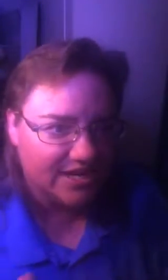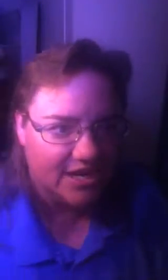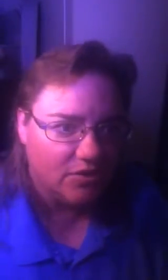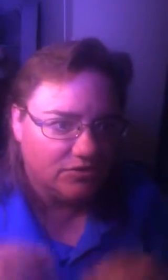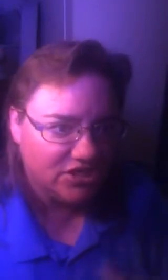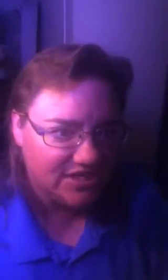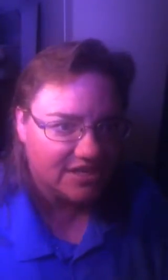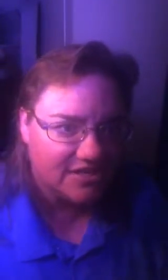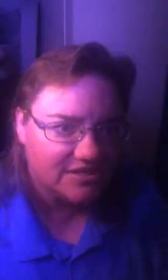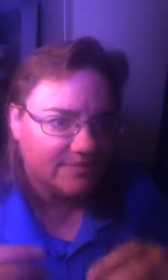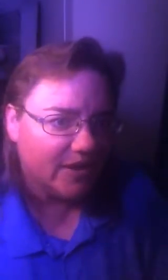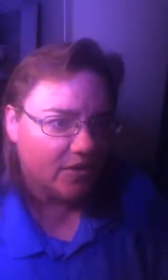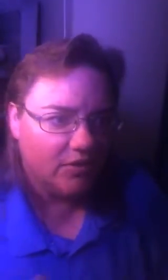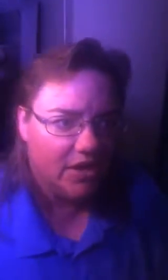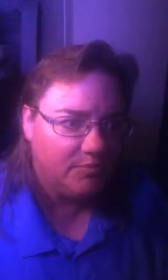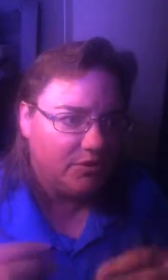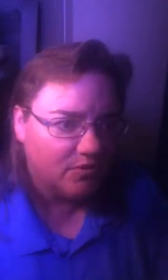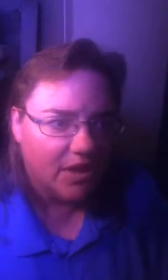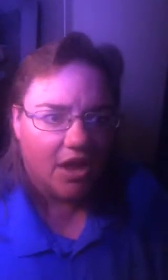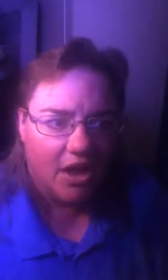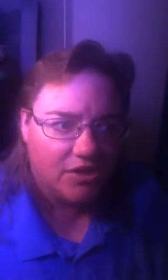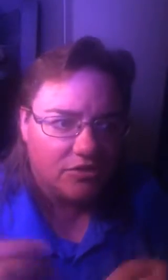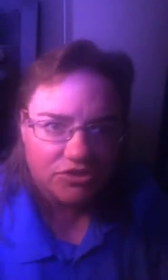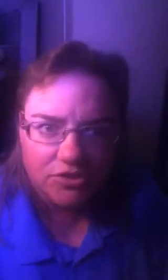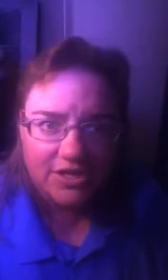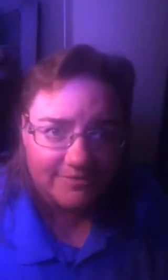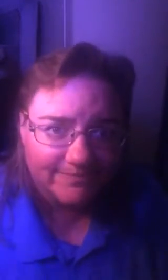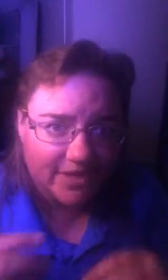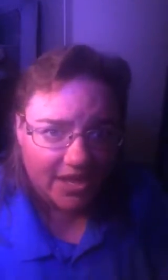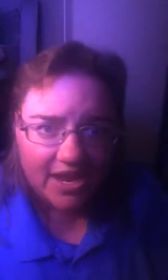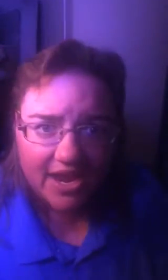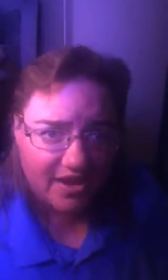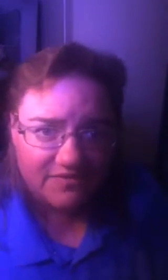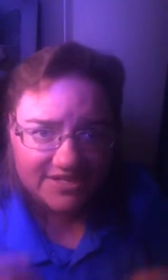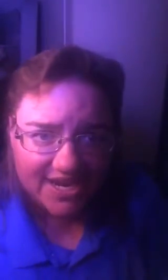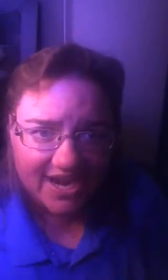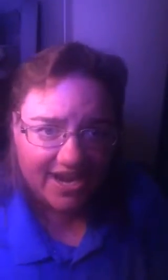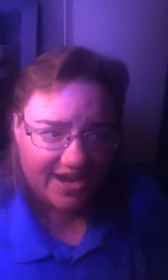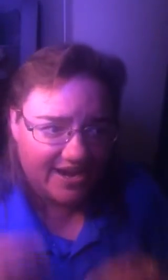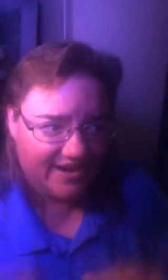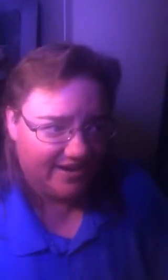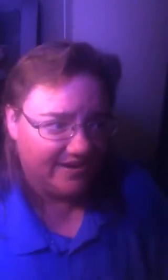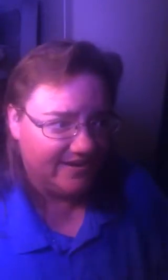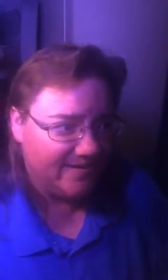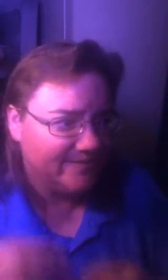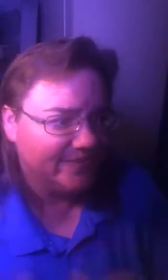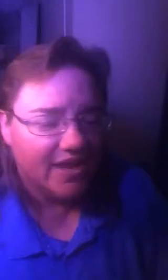I know Jesus will help you on your journey every day.